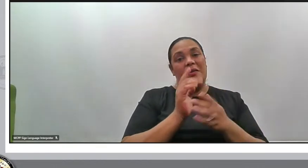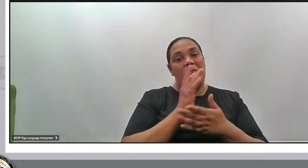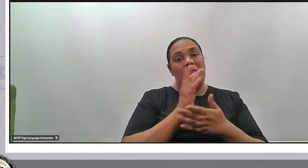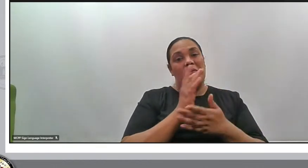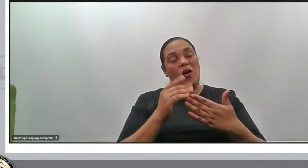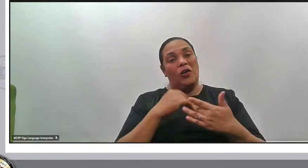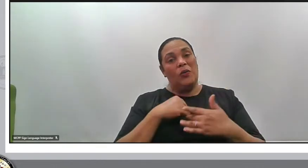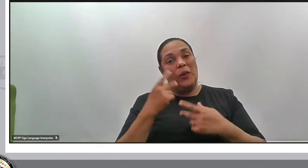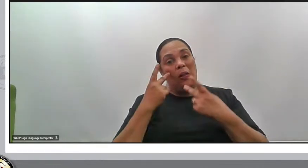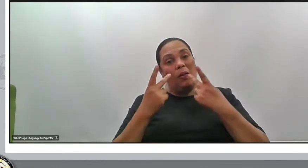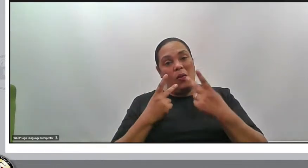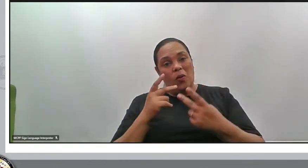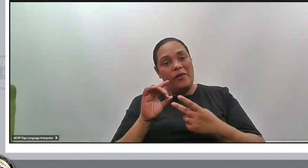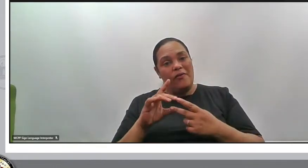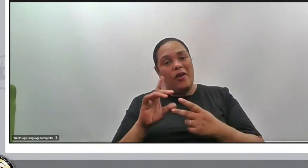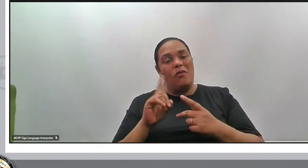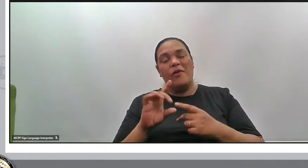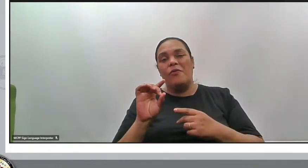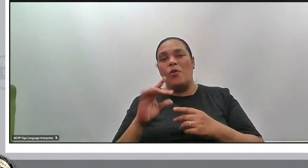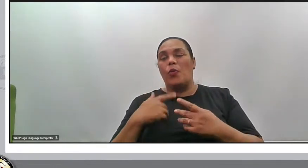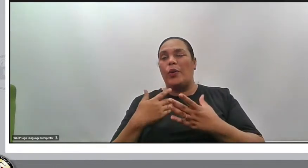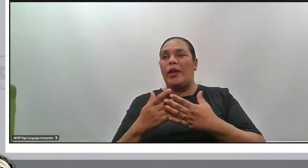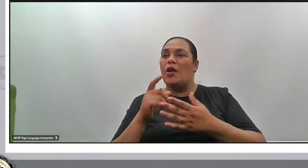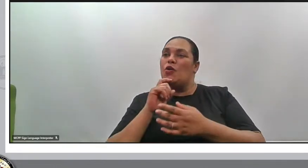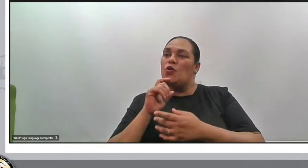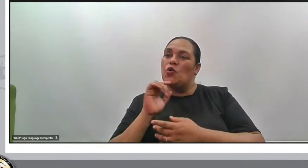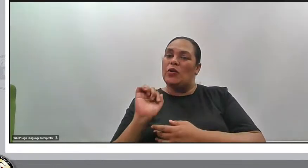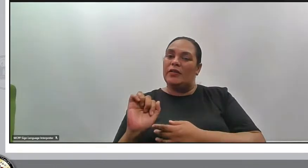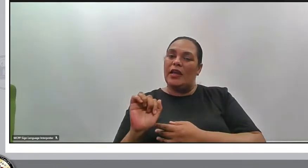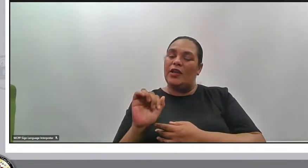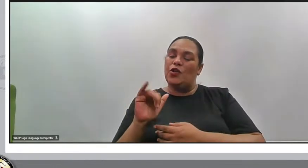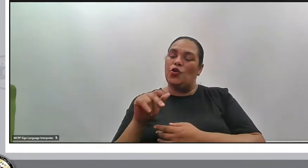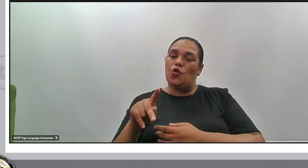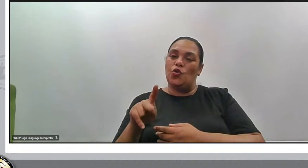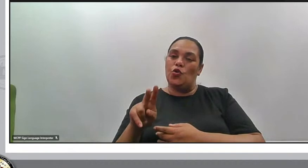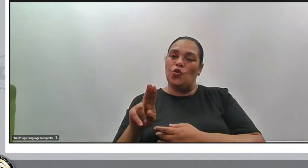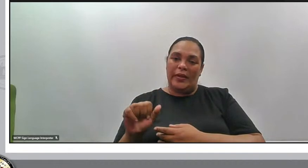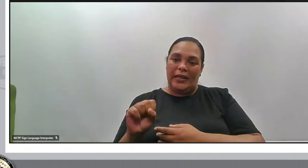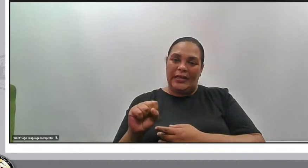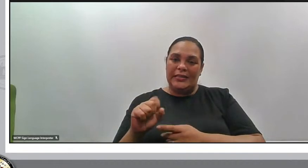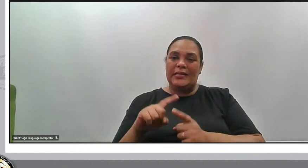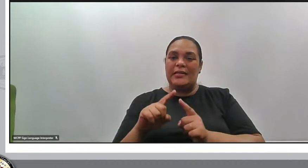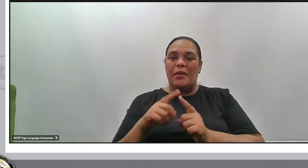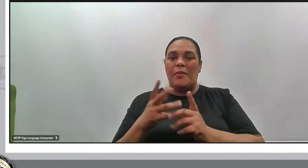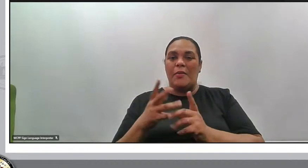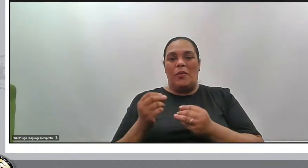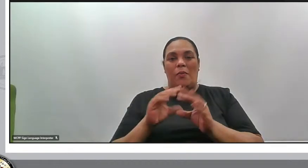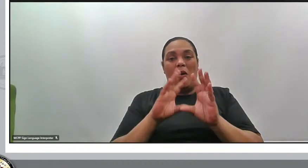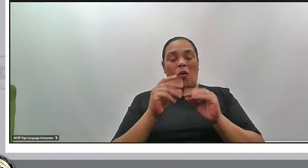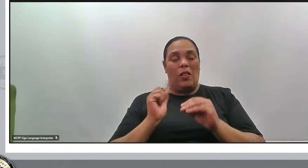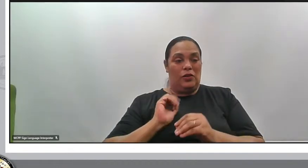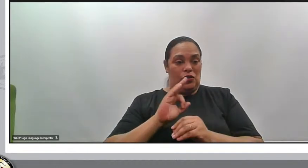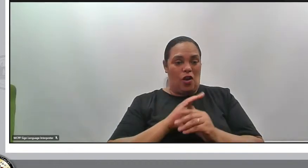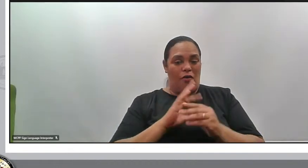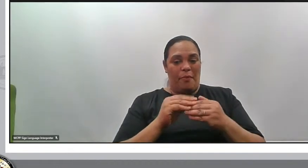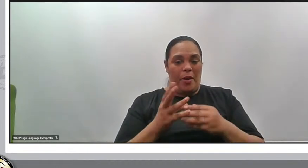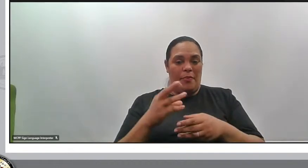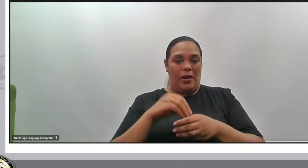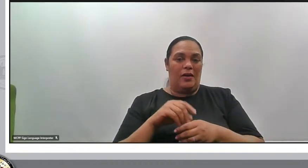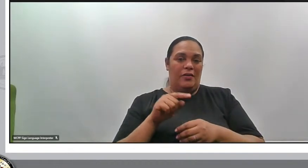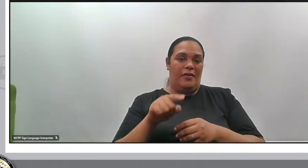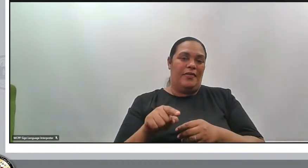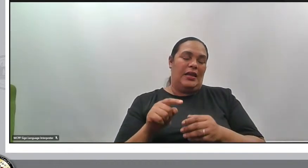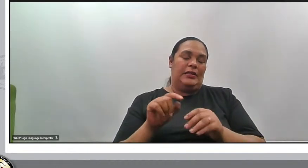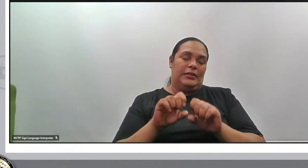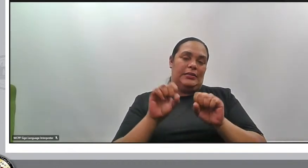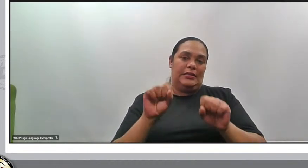we are looking at is to what extent we can use UPS and to what extent we can get all staff and members onto the WAN and LAN